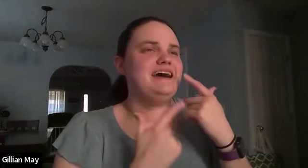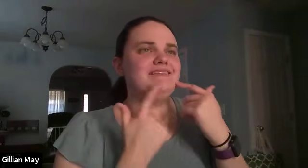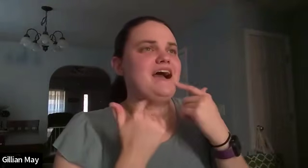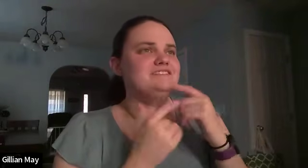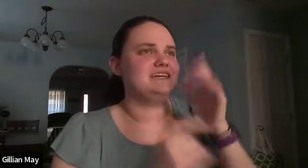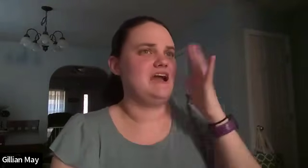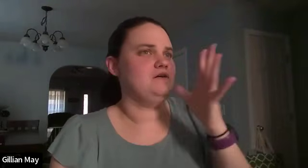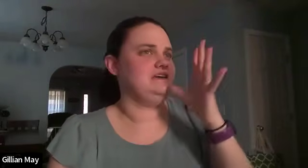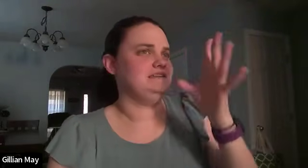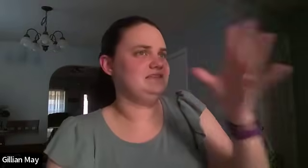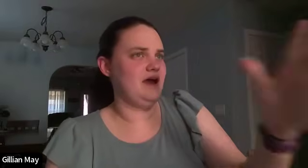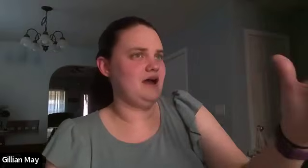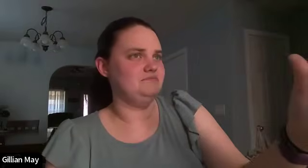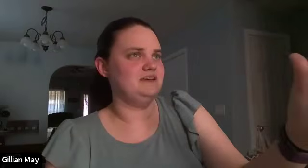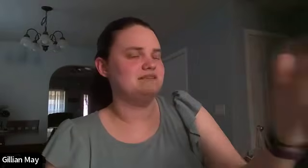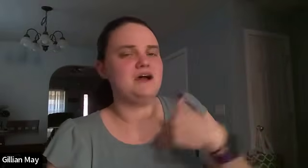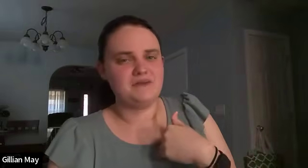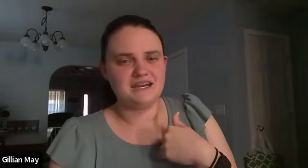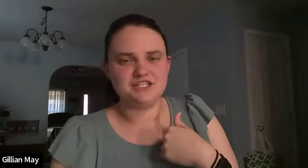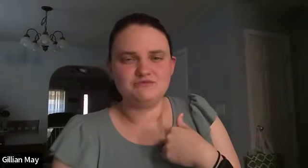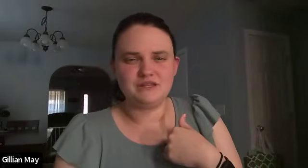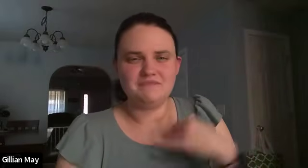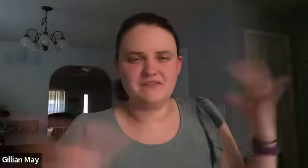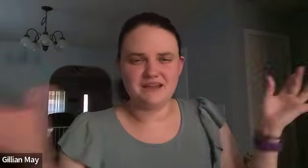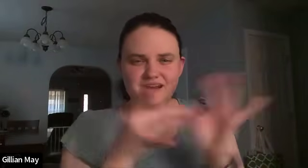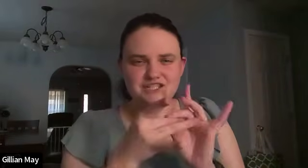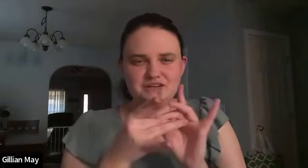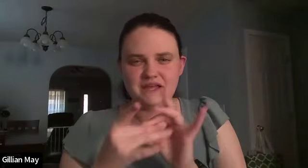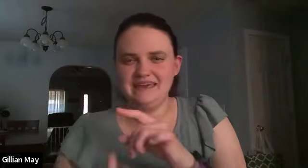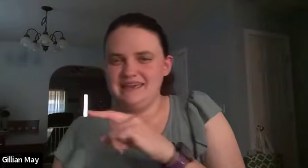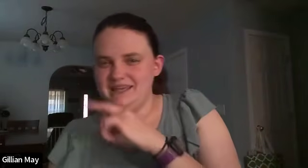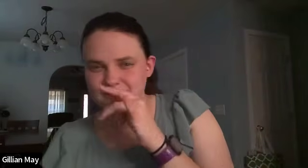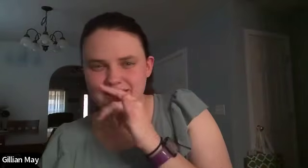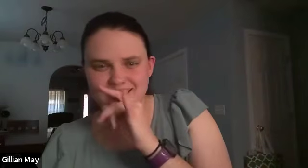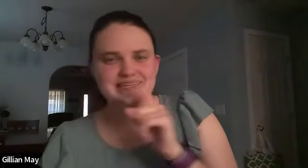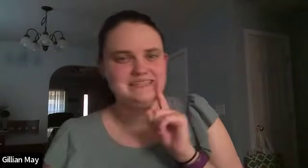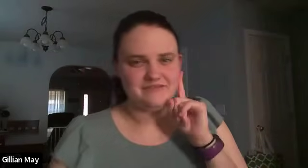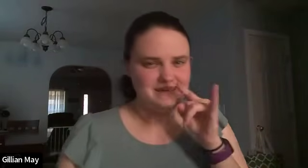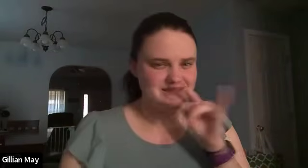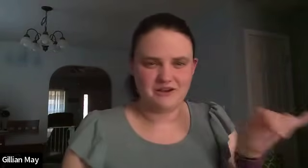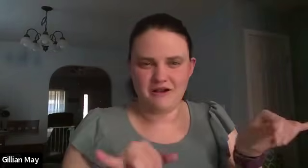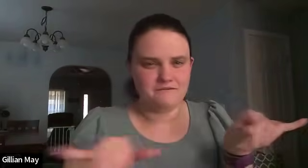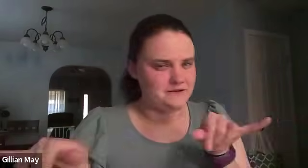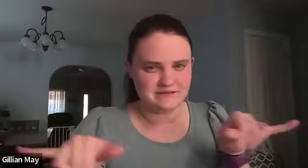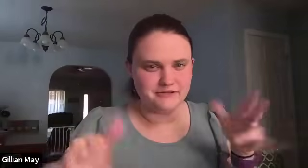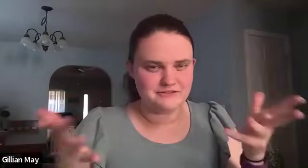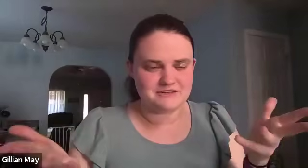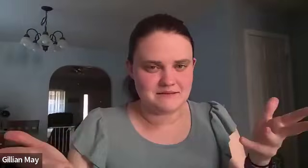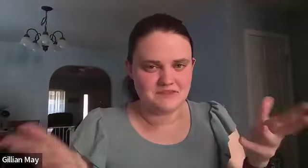I laughed seeing how he did that because in my mind it just really made that connection of like hearing kids and deaf kids are very similar. They're the same